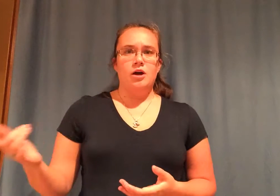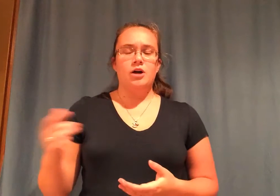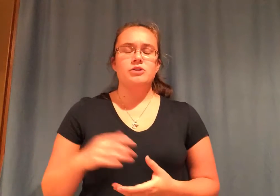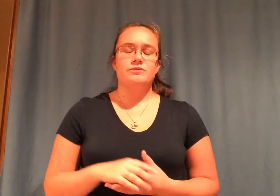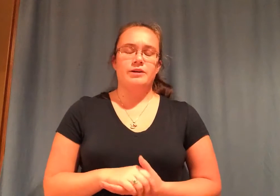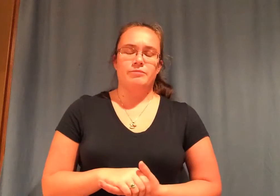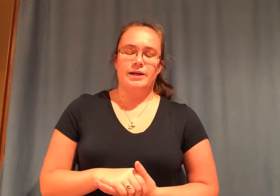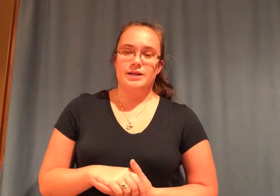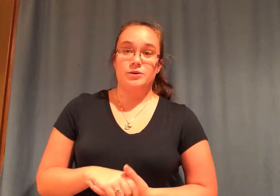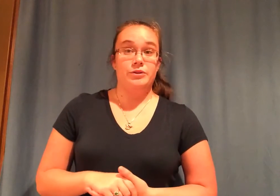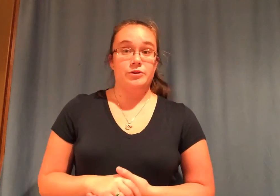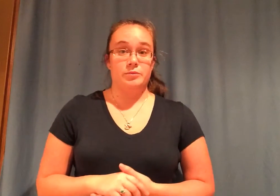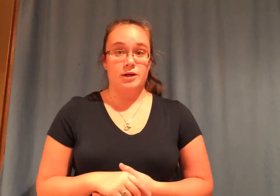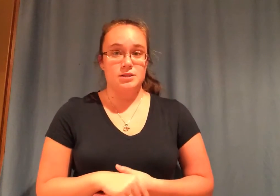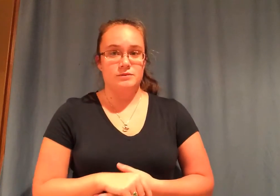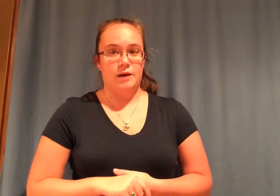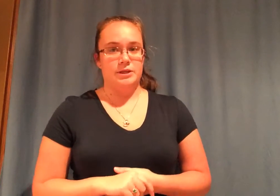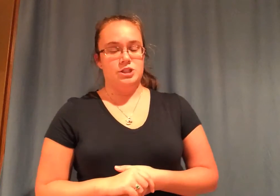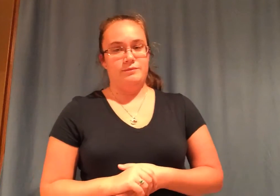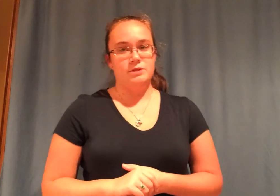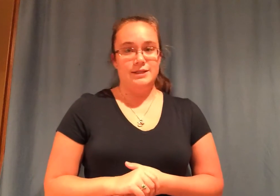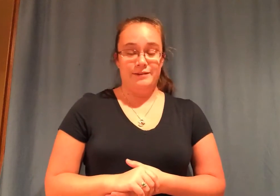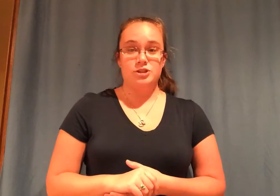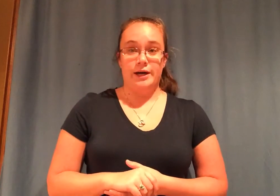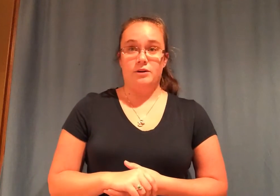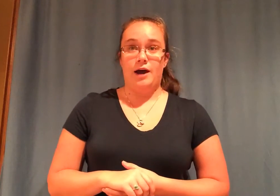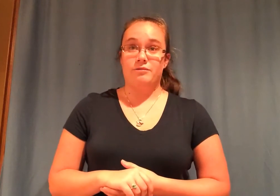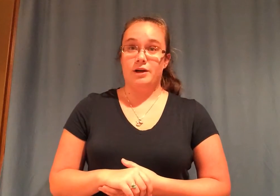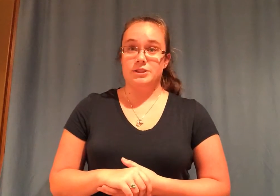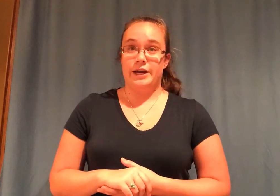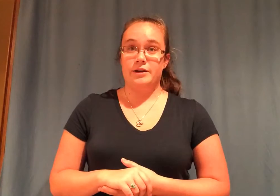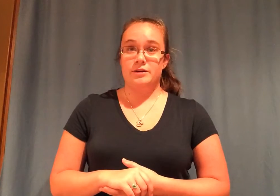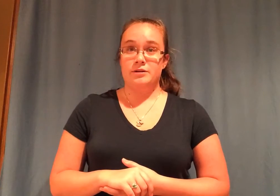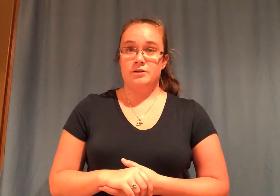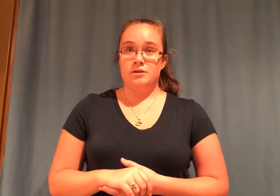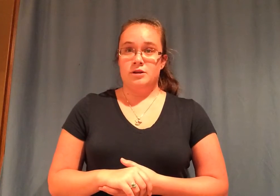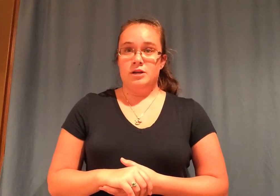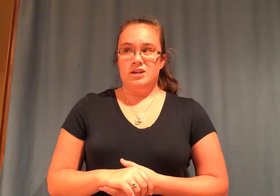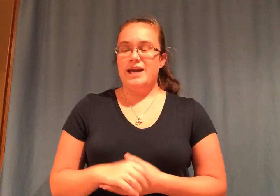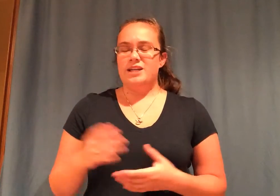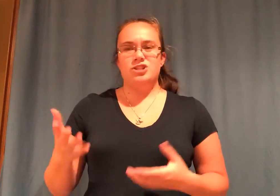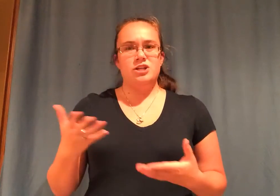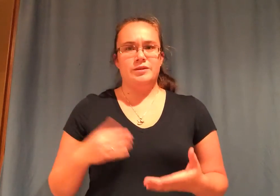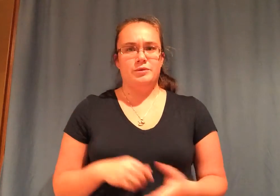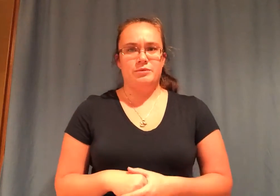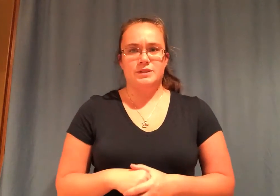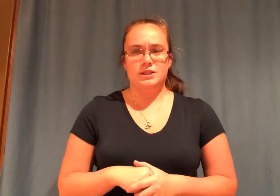A close friend of mine is going through the process of adopting a deaf child out of foster care. And he shared something with me recently